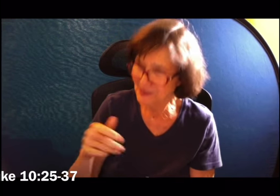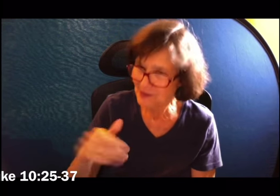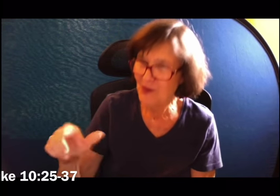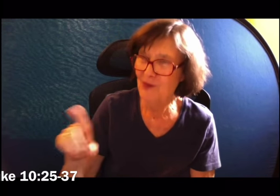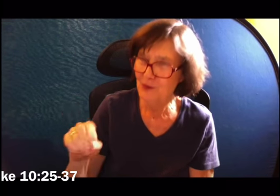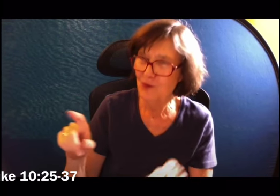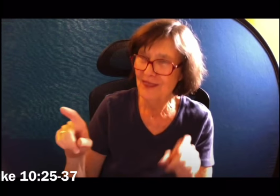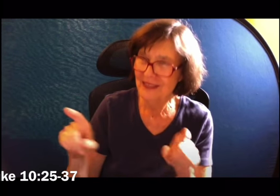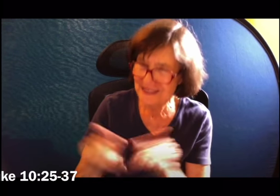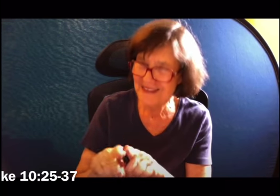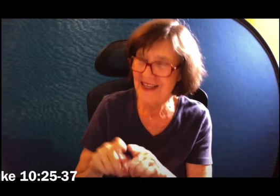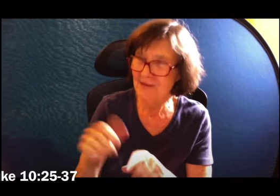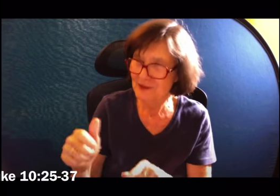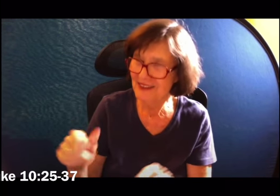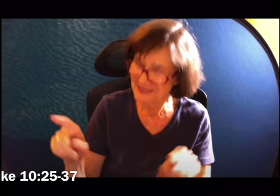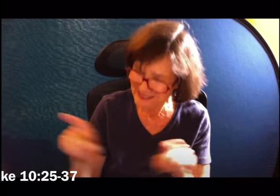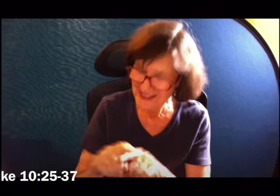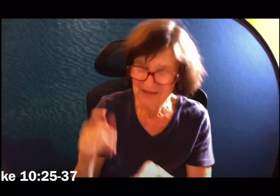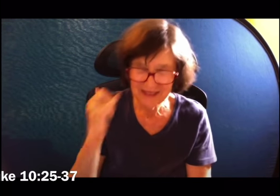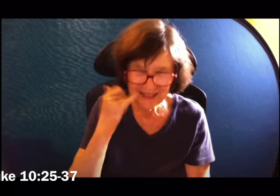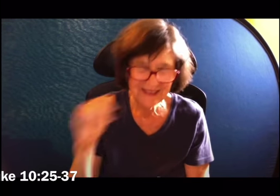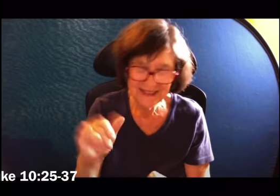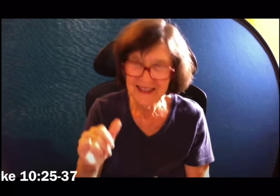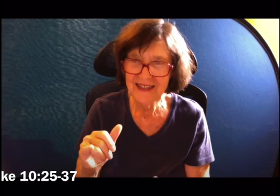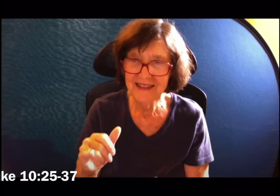go and do likewise.